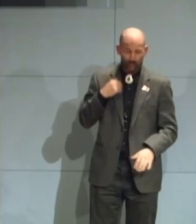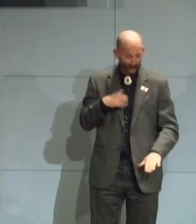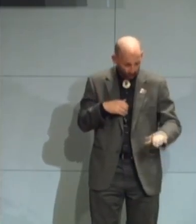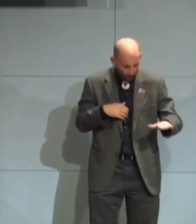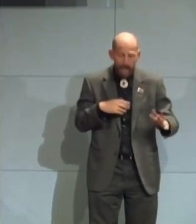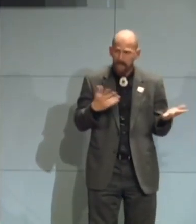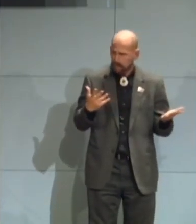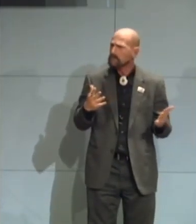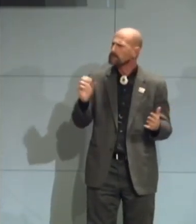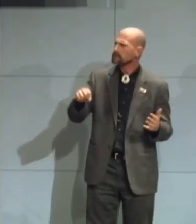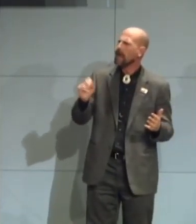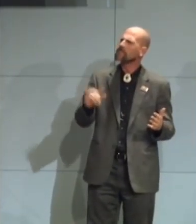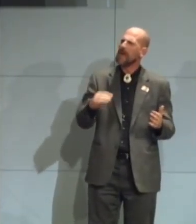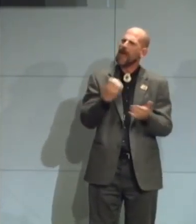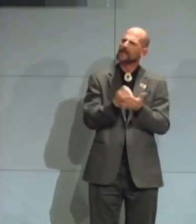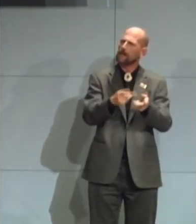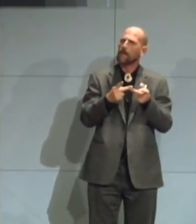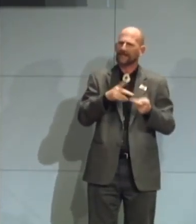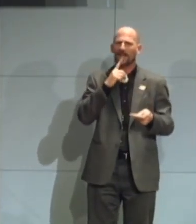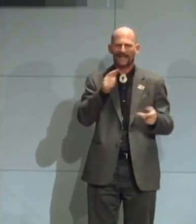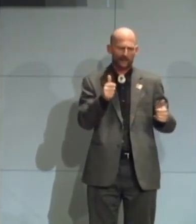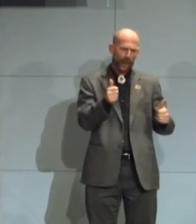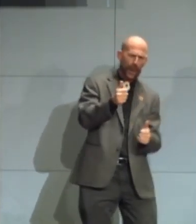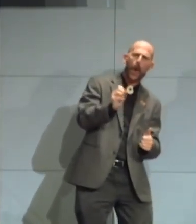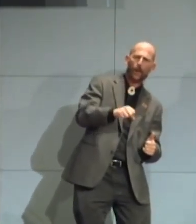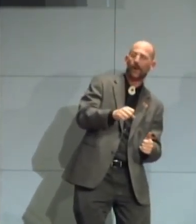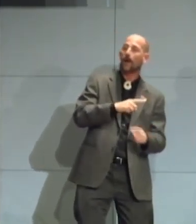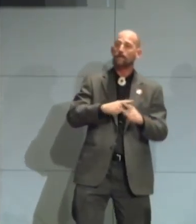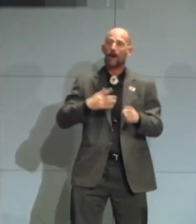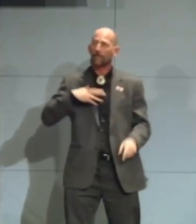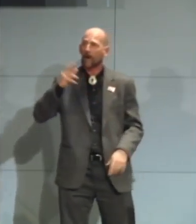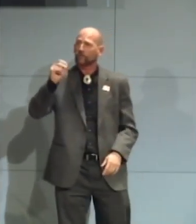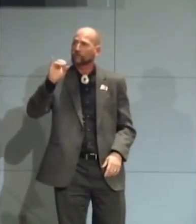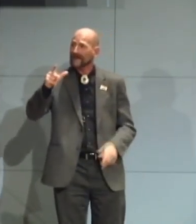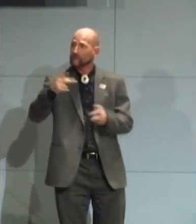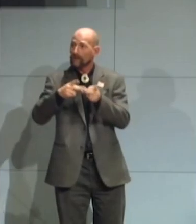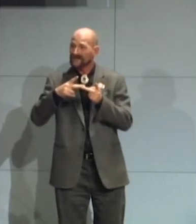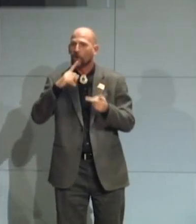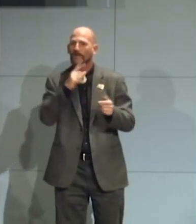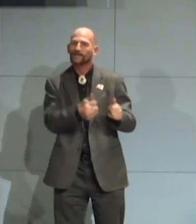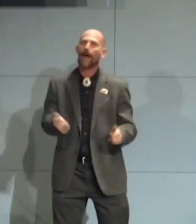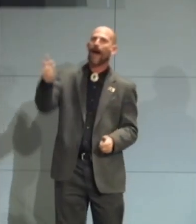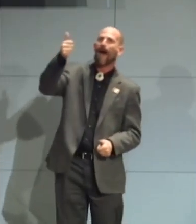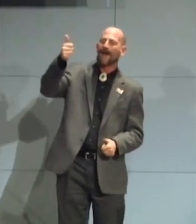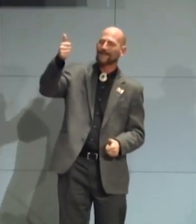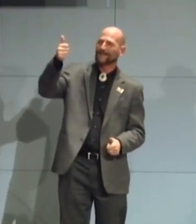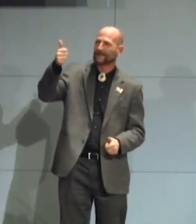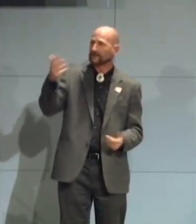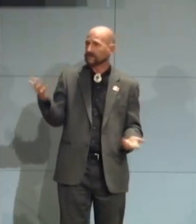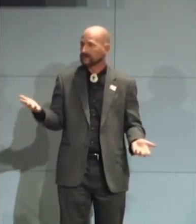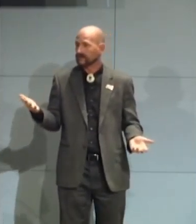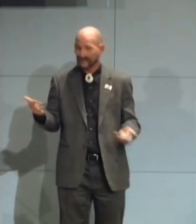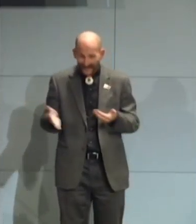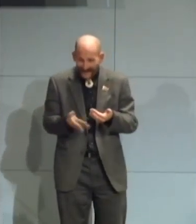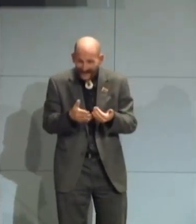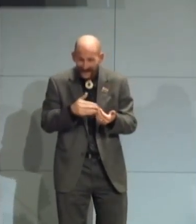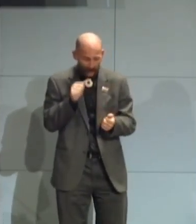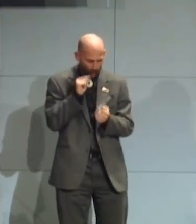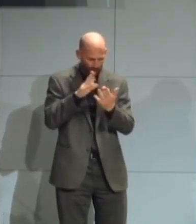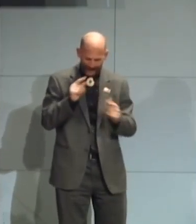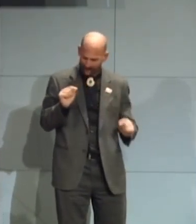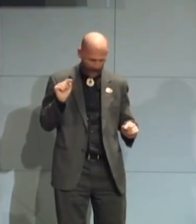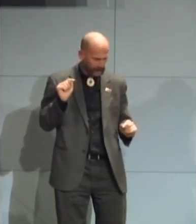my time on this earth and experiencing the way that privilege works, whether it is white privilege, whether